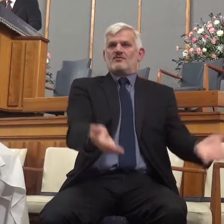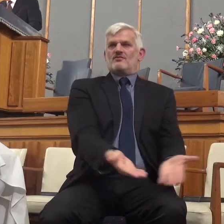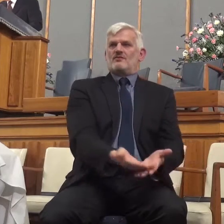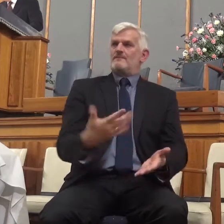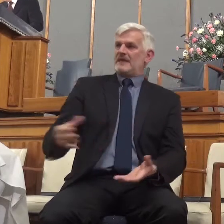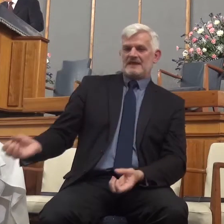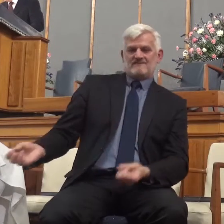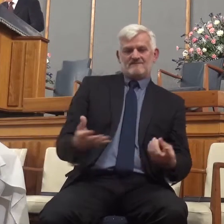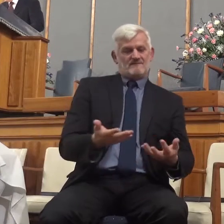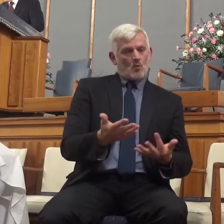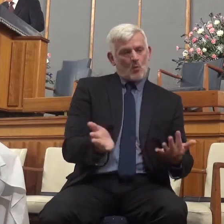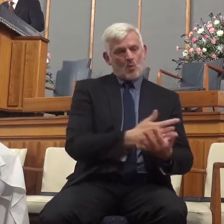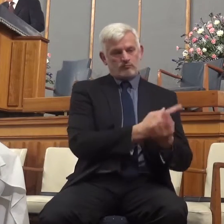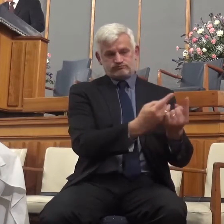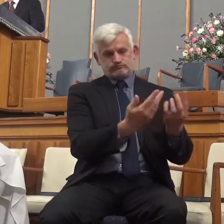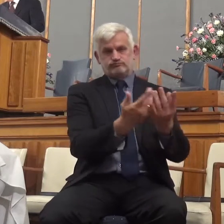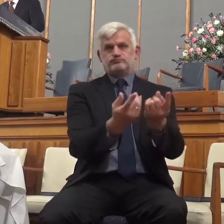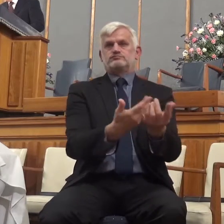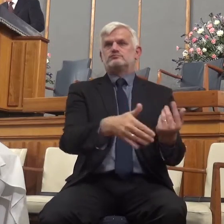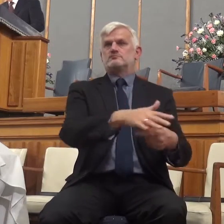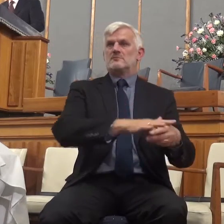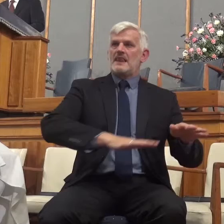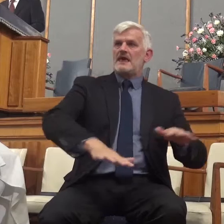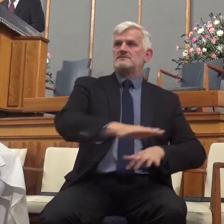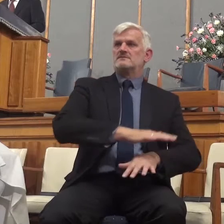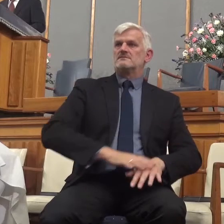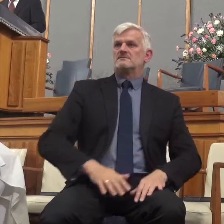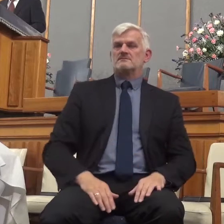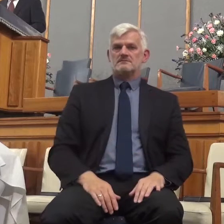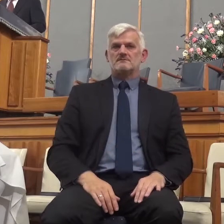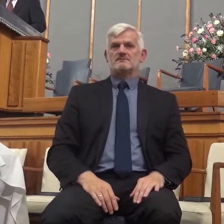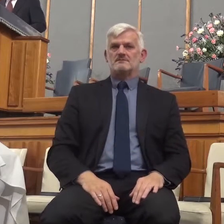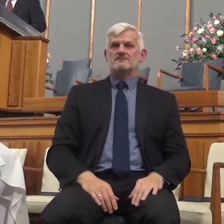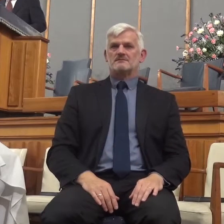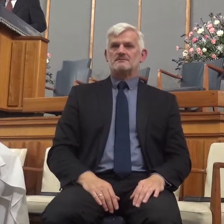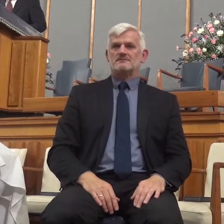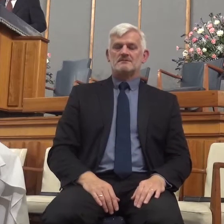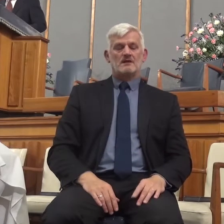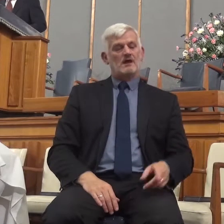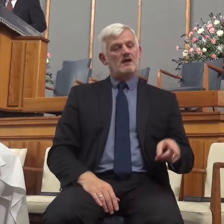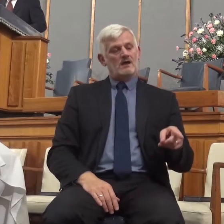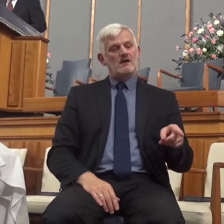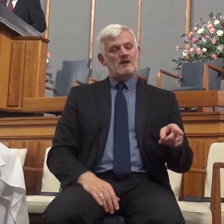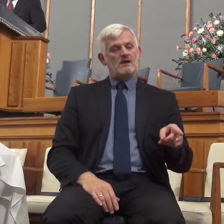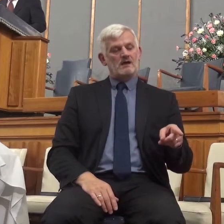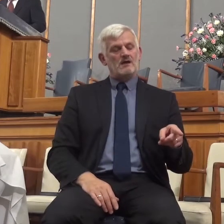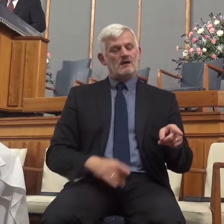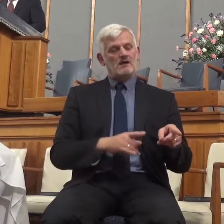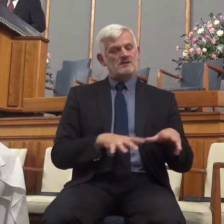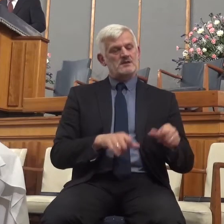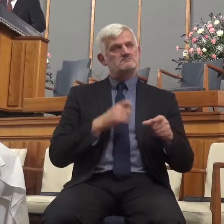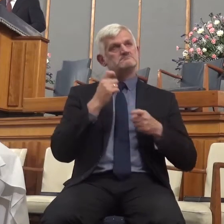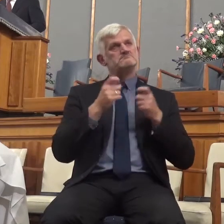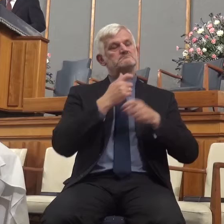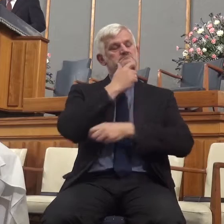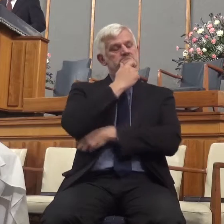he gave all these things, the land masses. Yes, that makes me think,